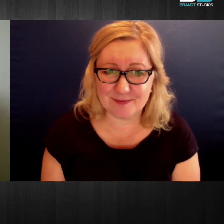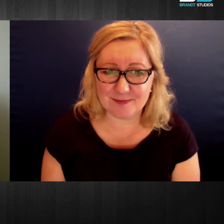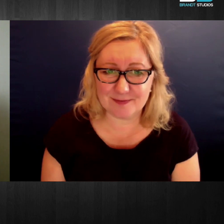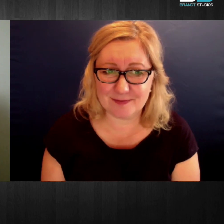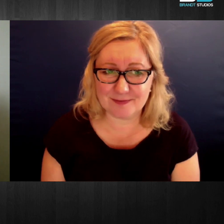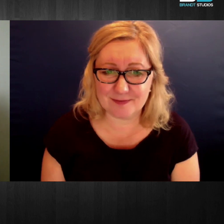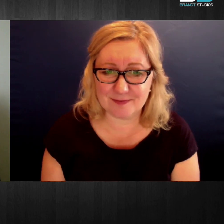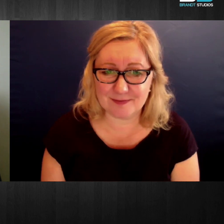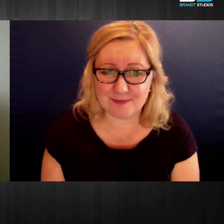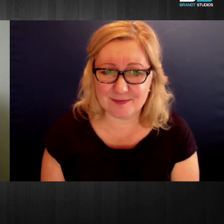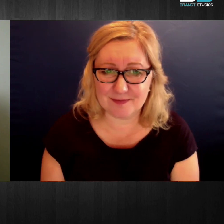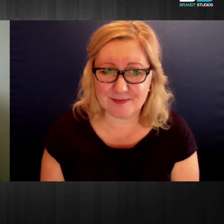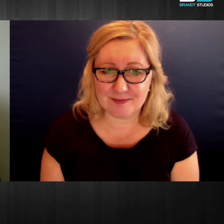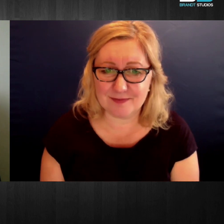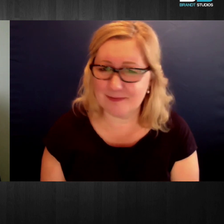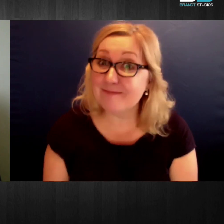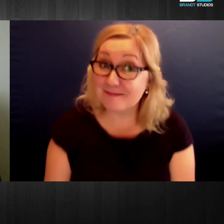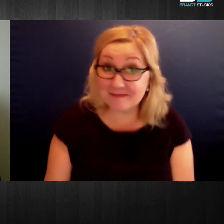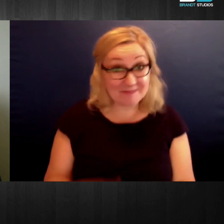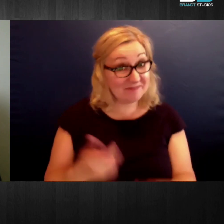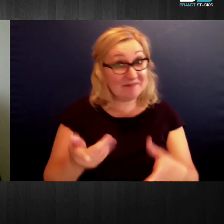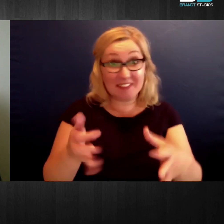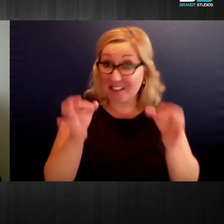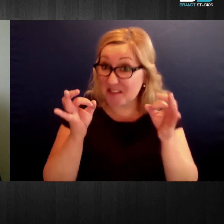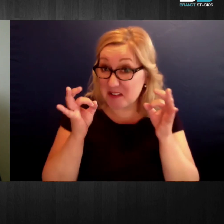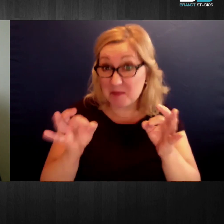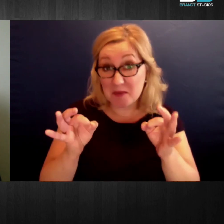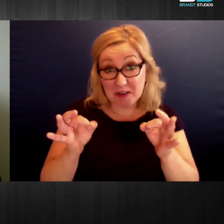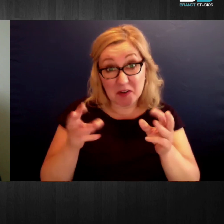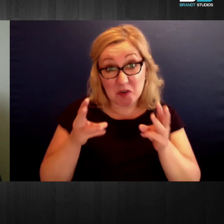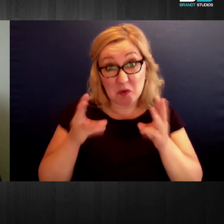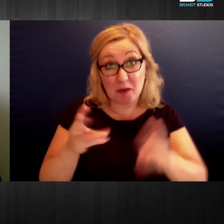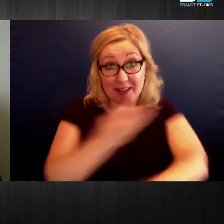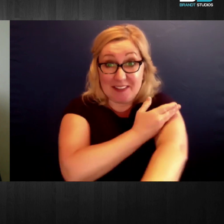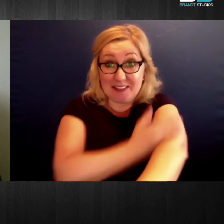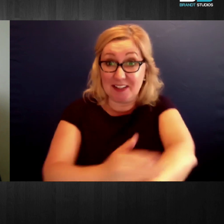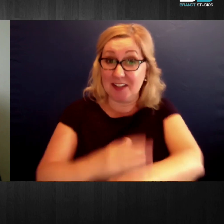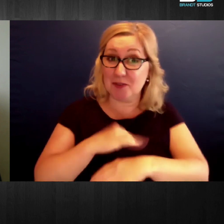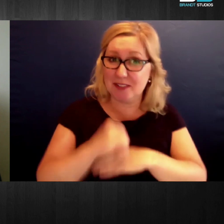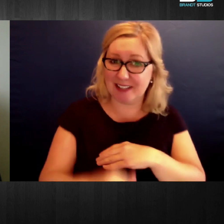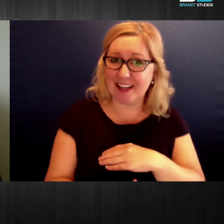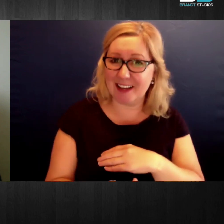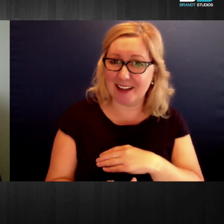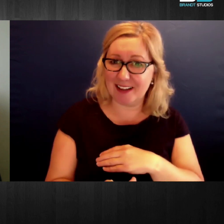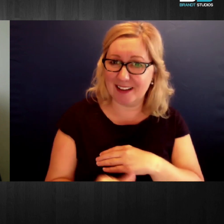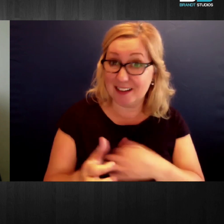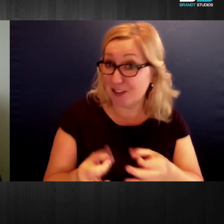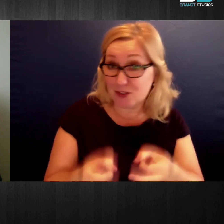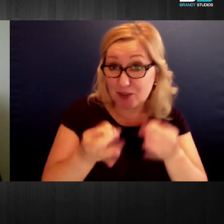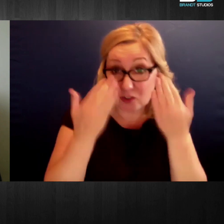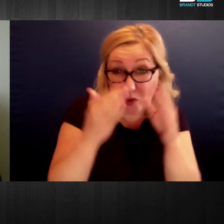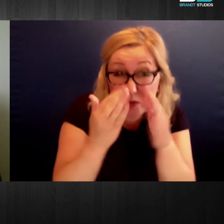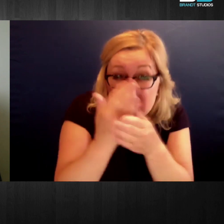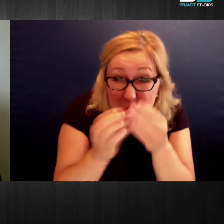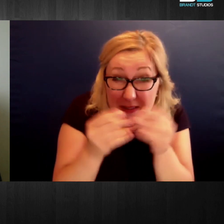It's a fantastic way to start off today. It's an absolutely brilliant video that shows off how a short creative piece can speak